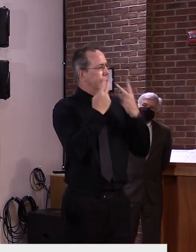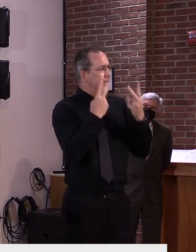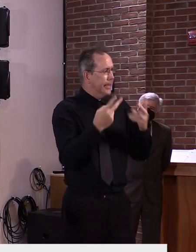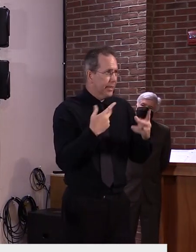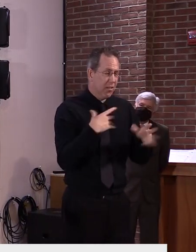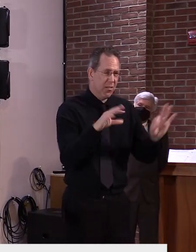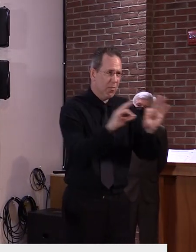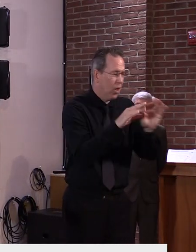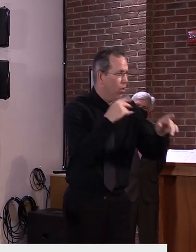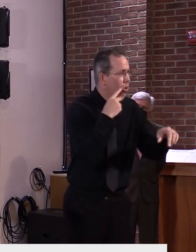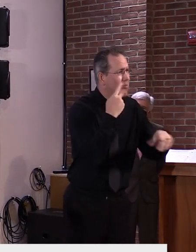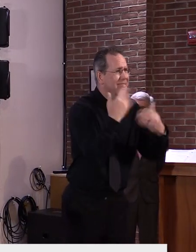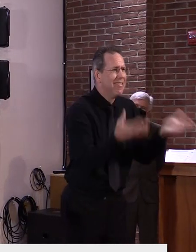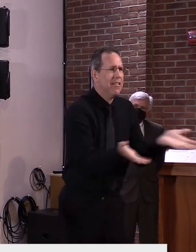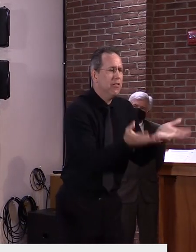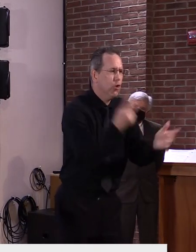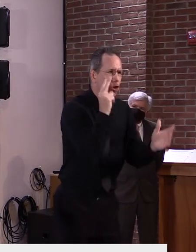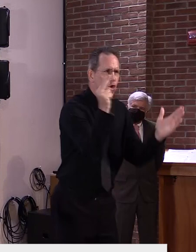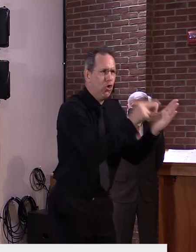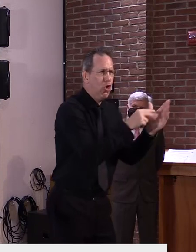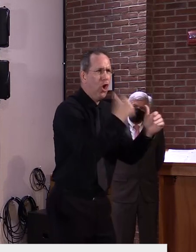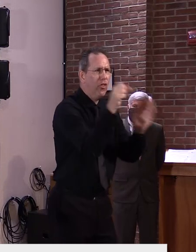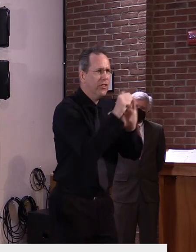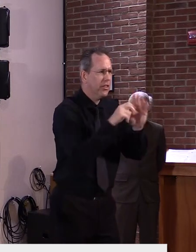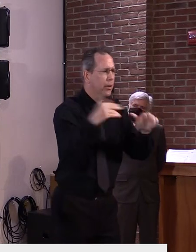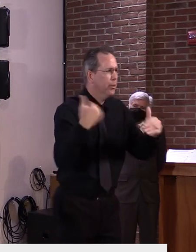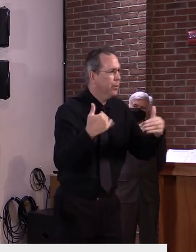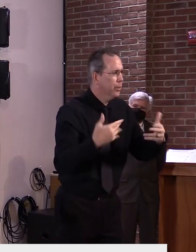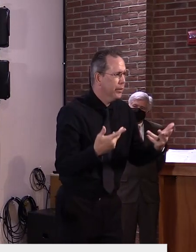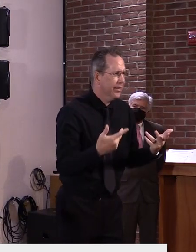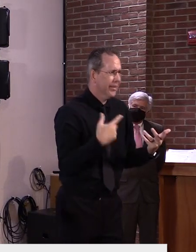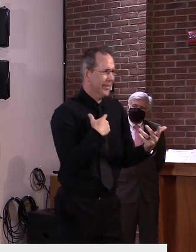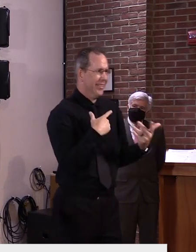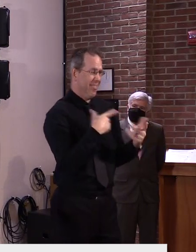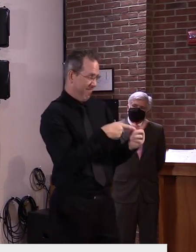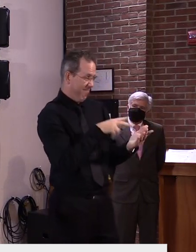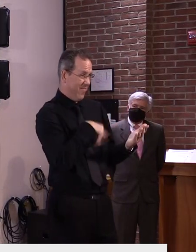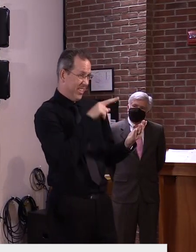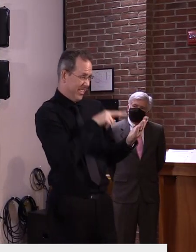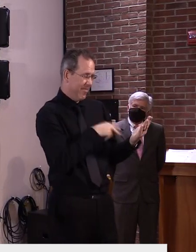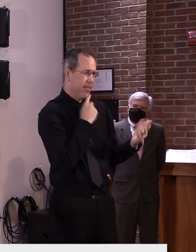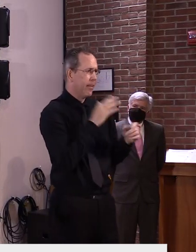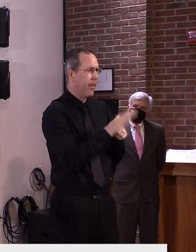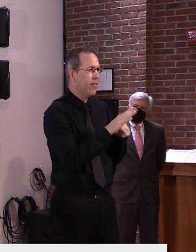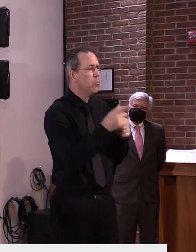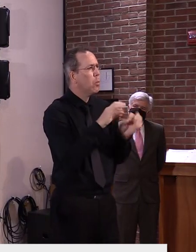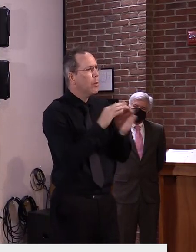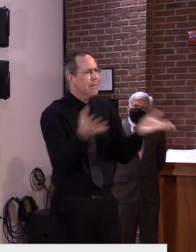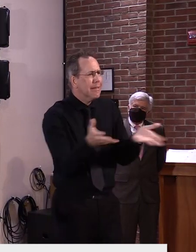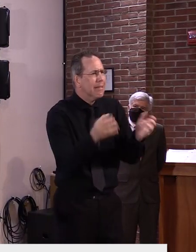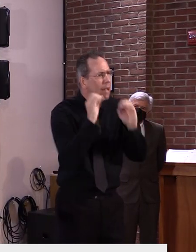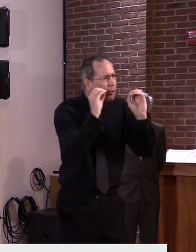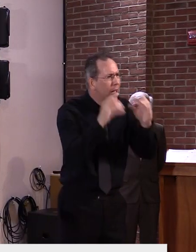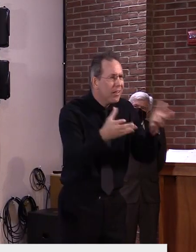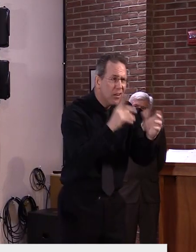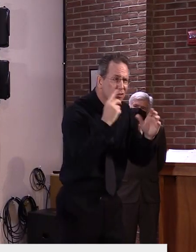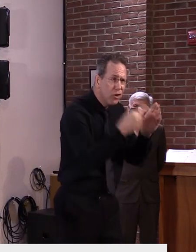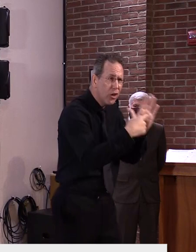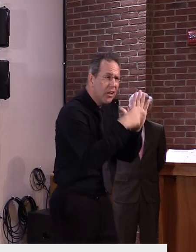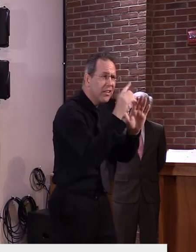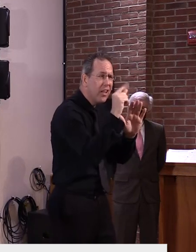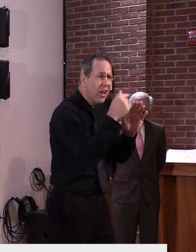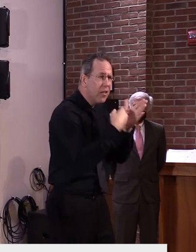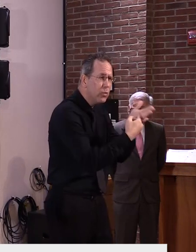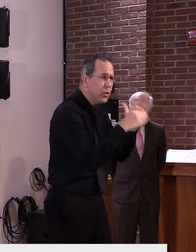not convinced, and it'd be hard to prove or disprove, admittedly, but I'm not convinced that if